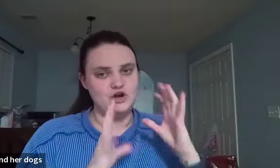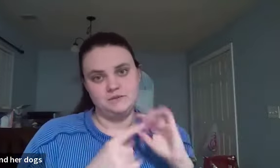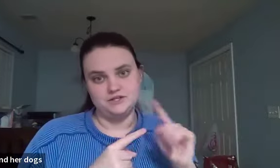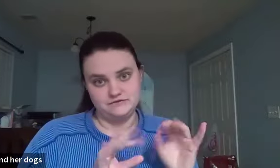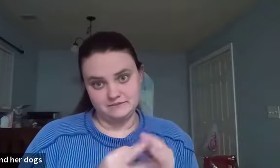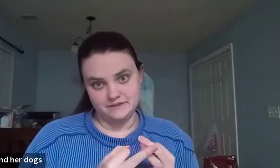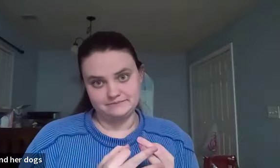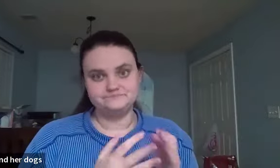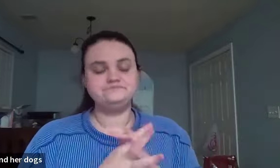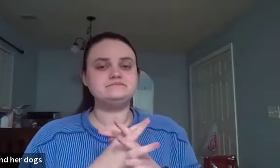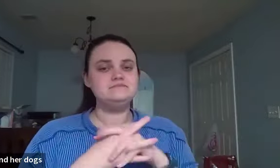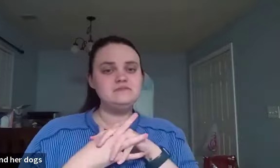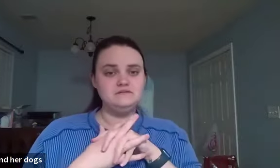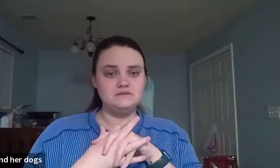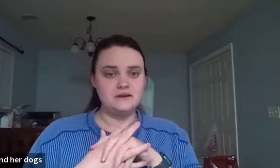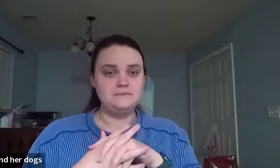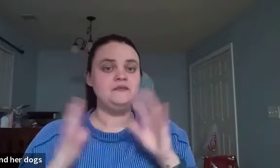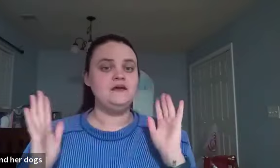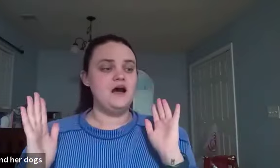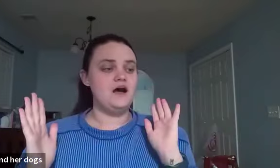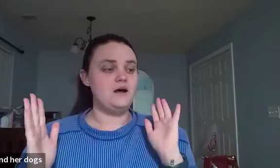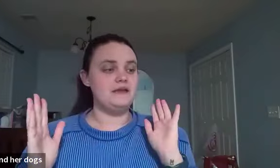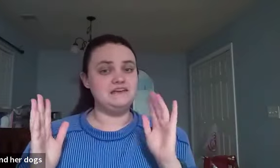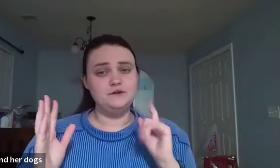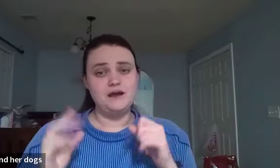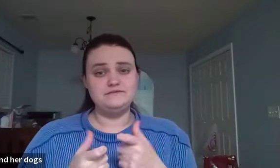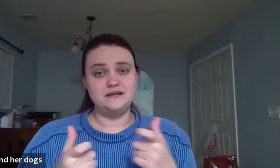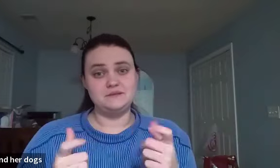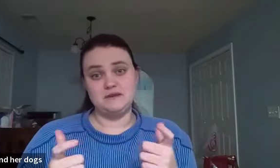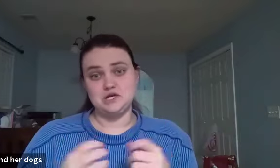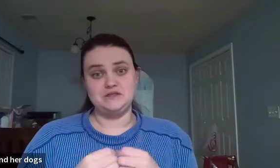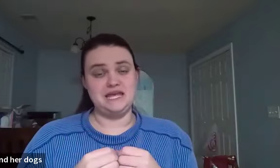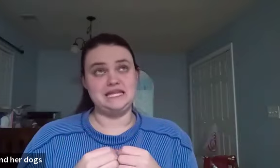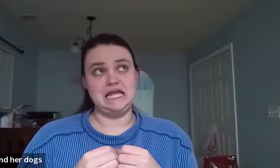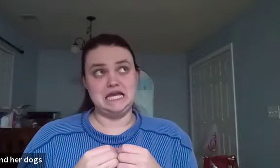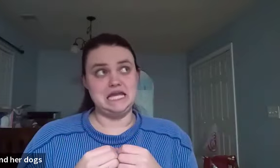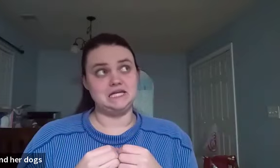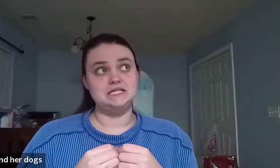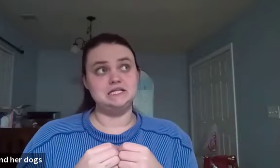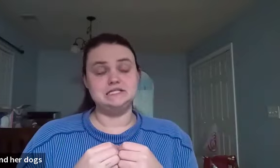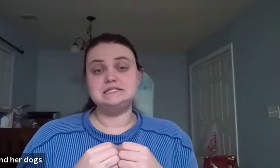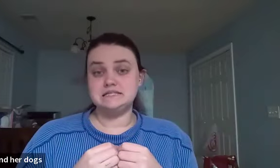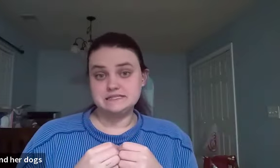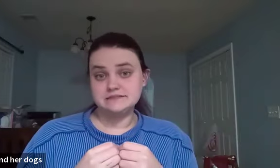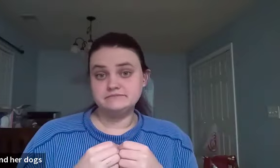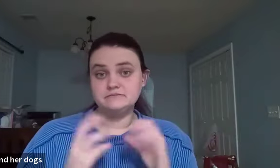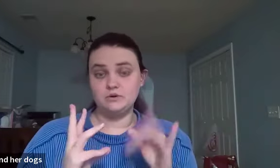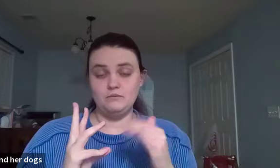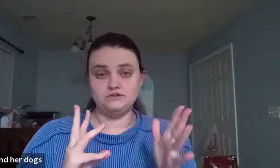or talking about your family. Okay. If you have a family bigger than like 6 or more,